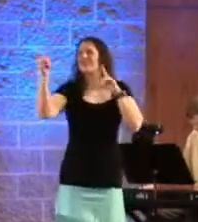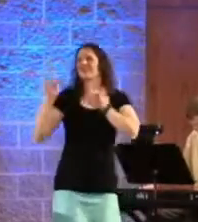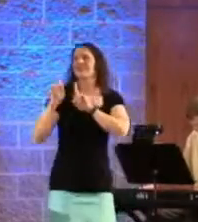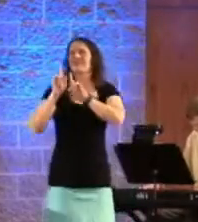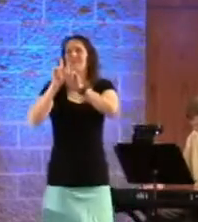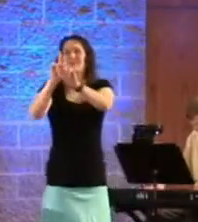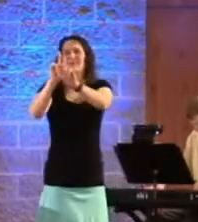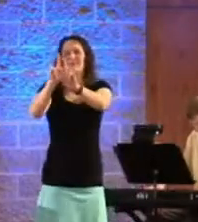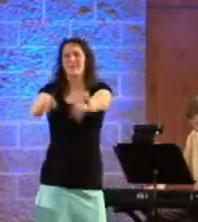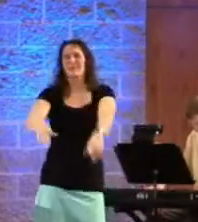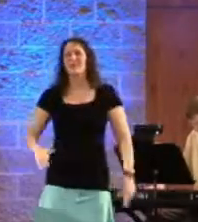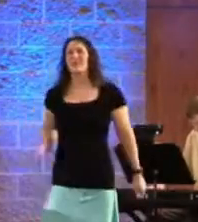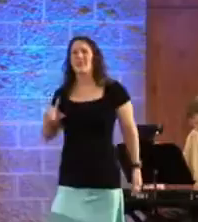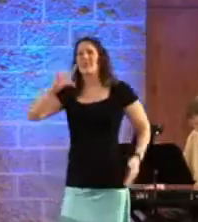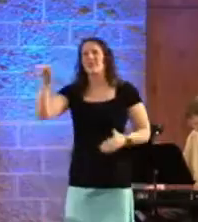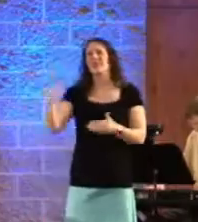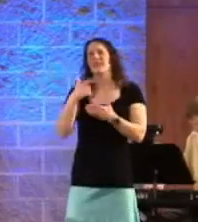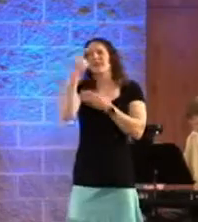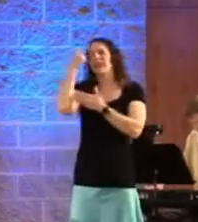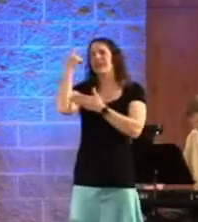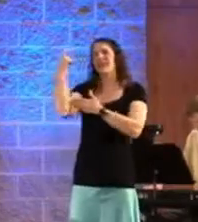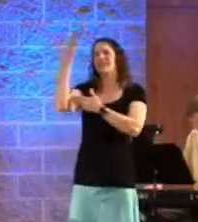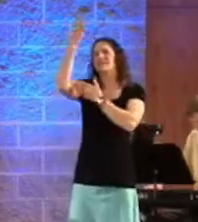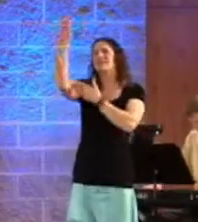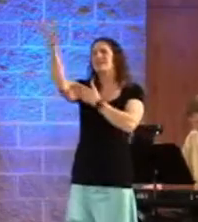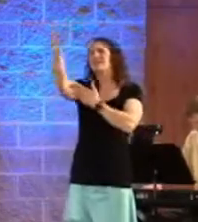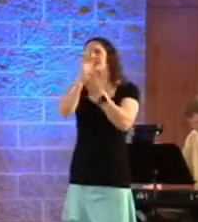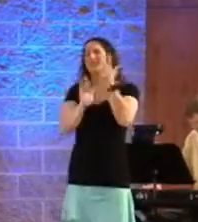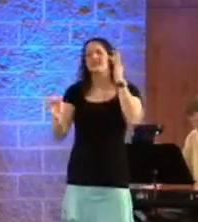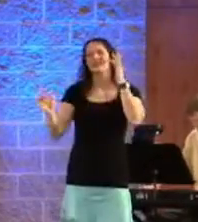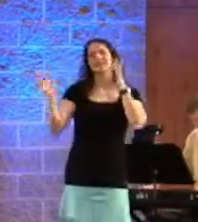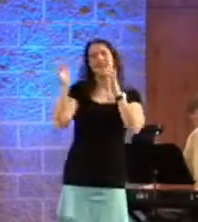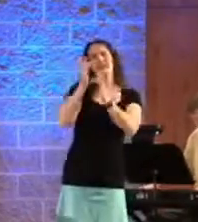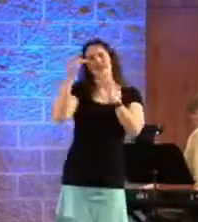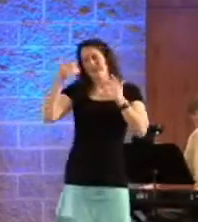and it's all because of Jesus I'm